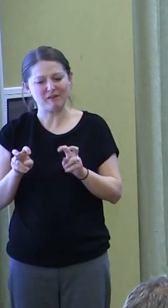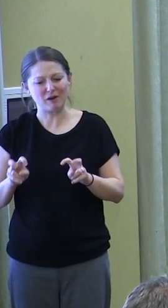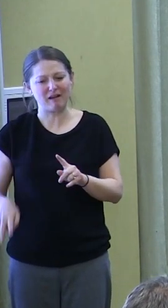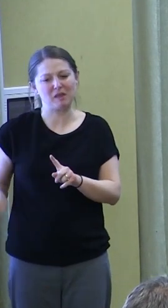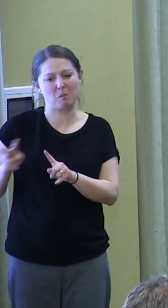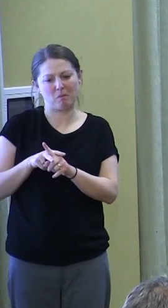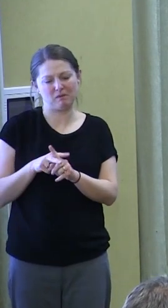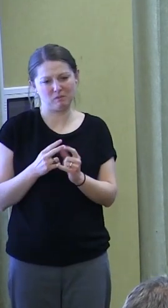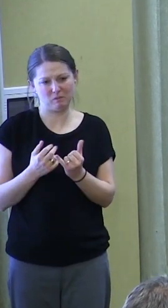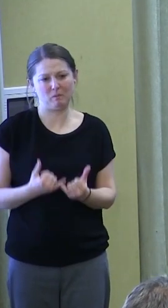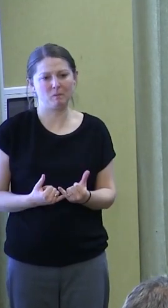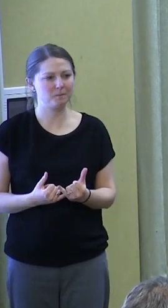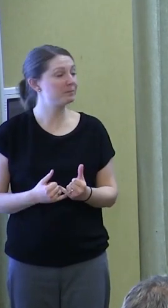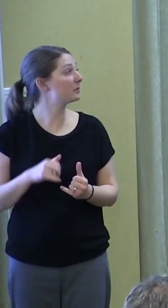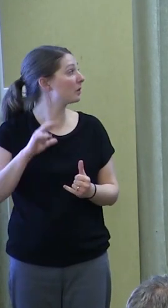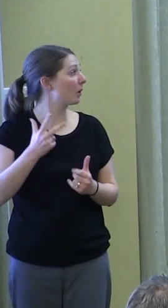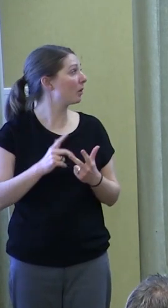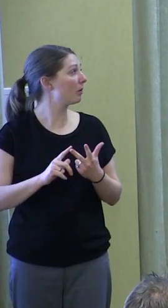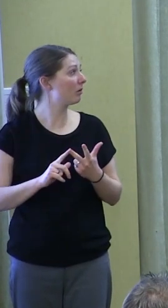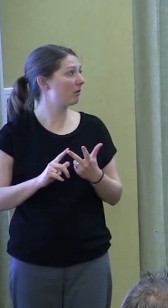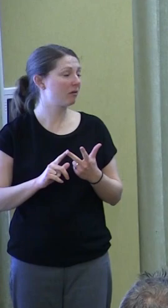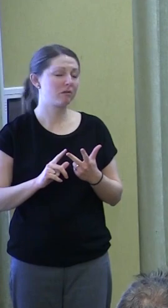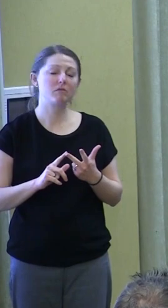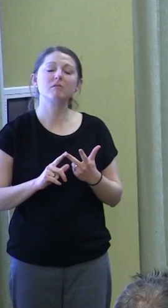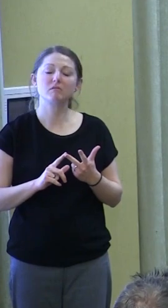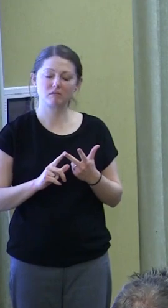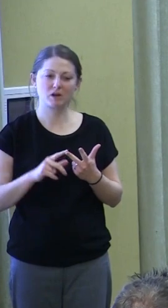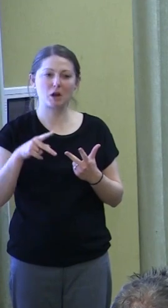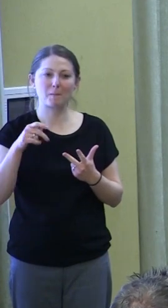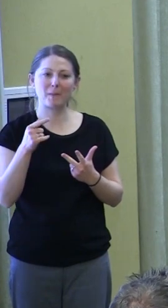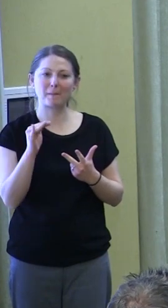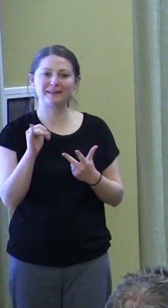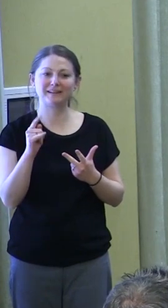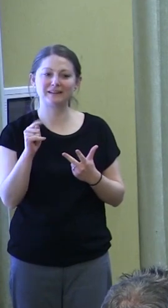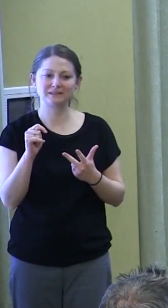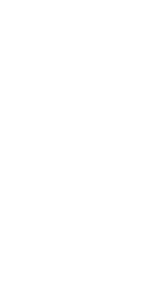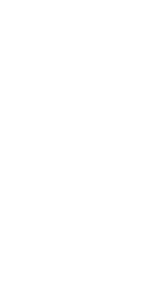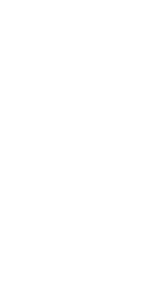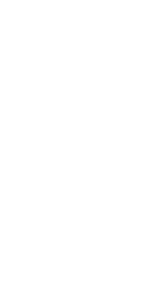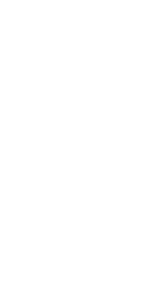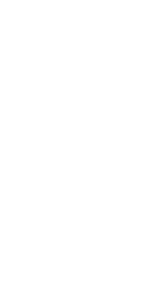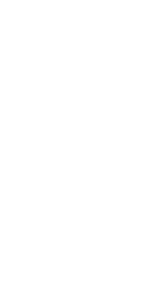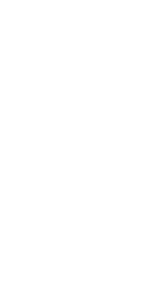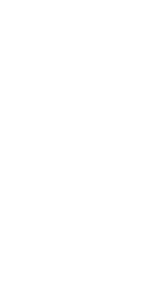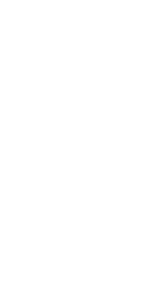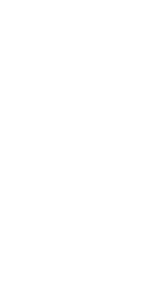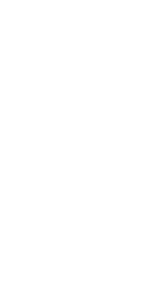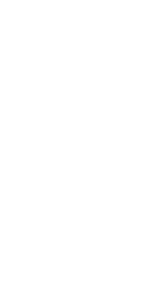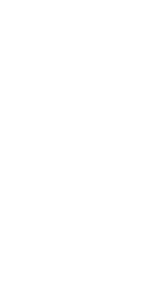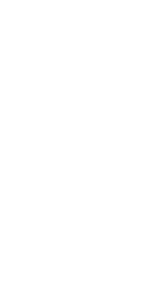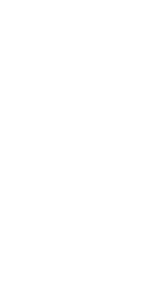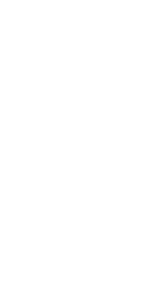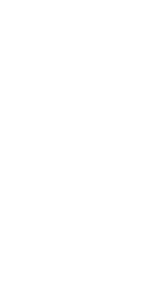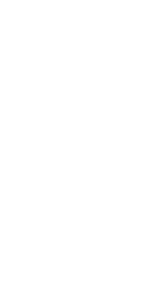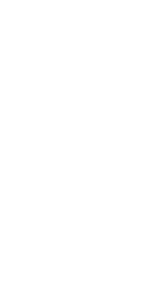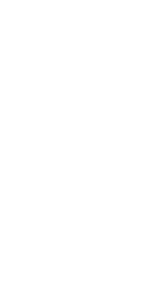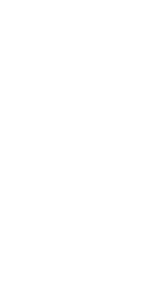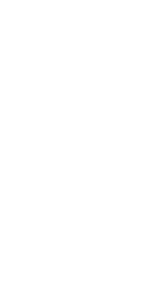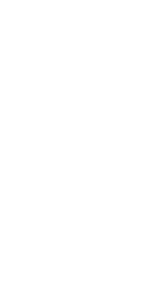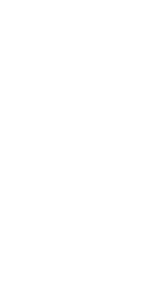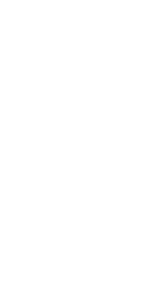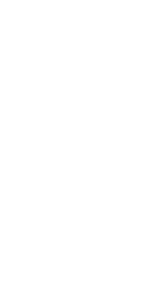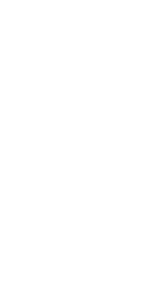Now, the third part of pragmatist account here is something called meliorism. I was speaking with one of the respondents